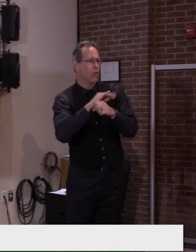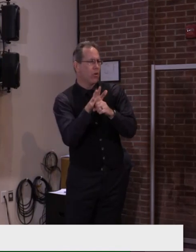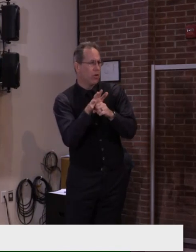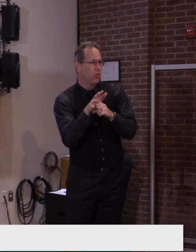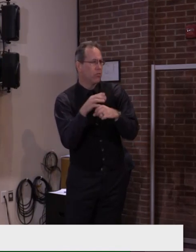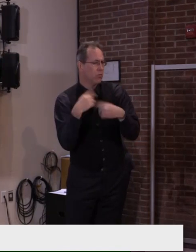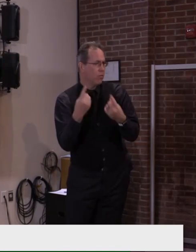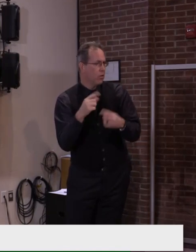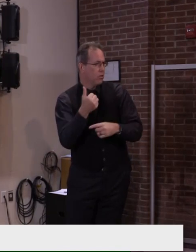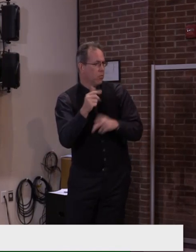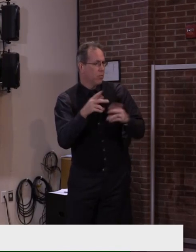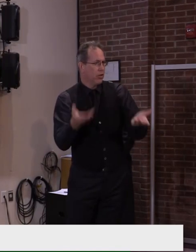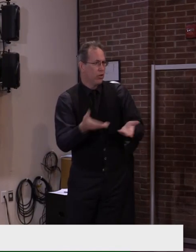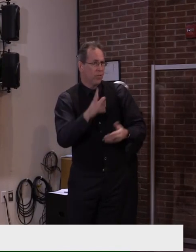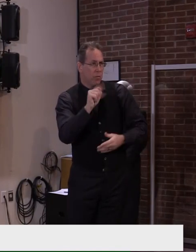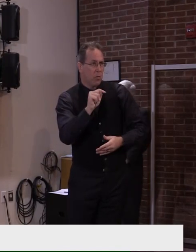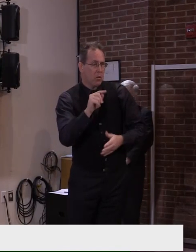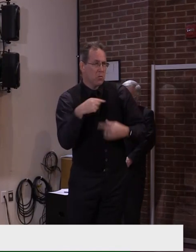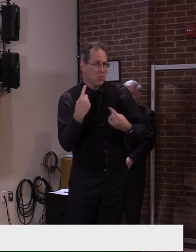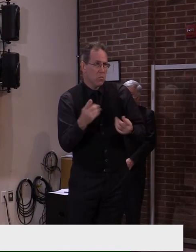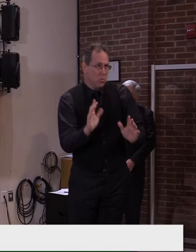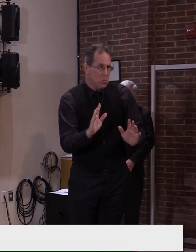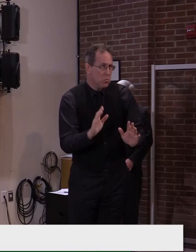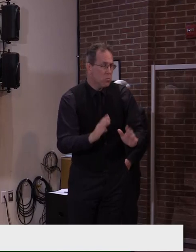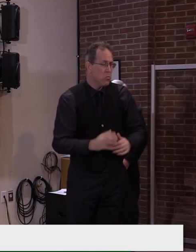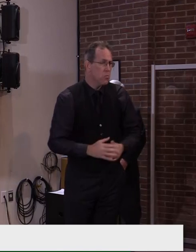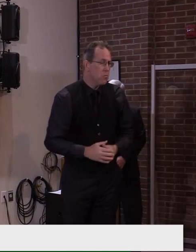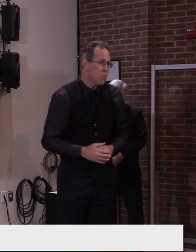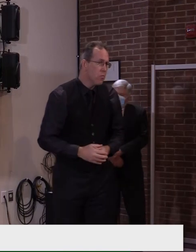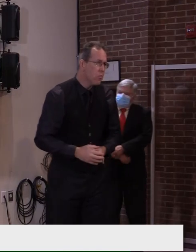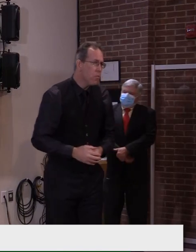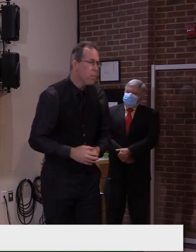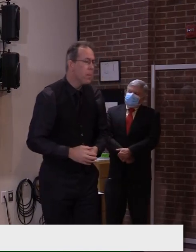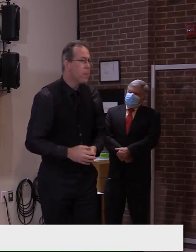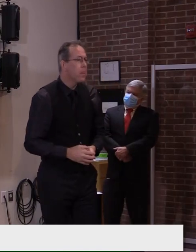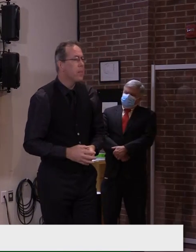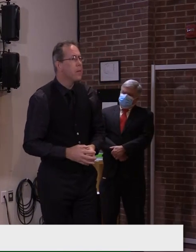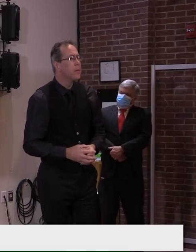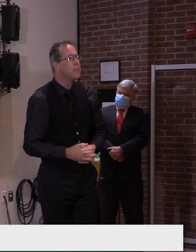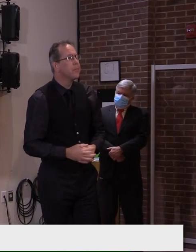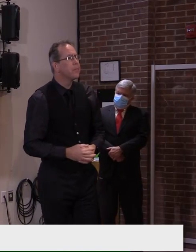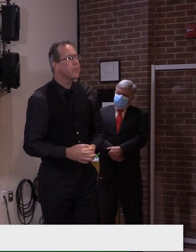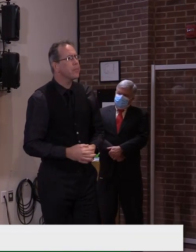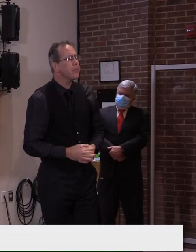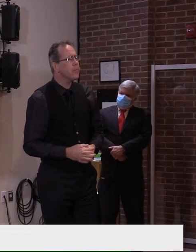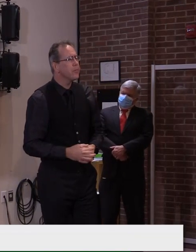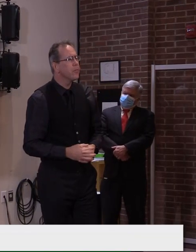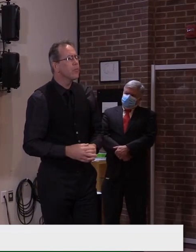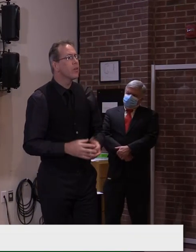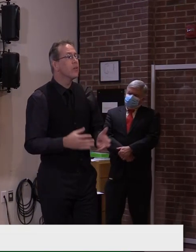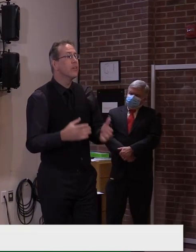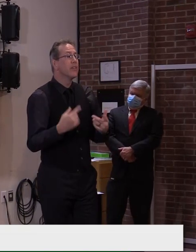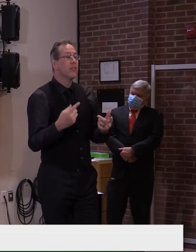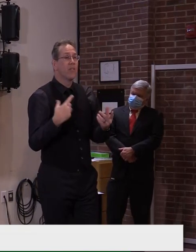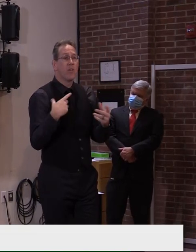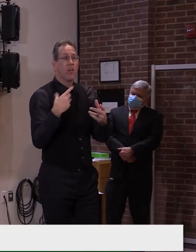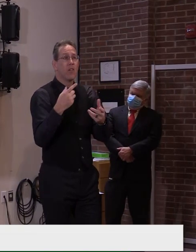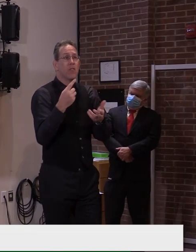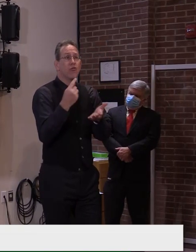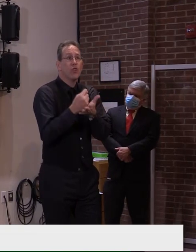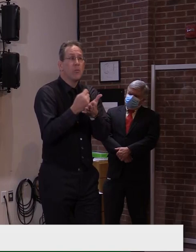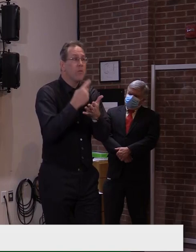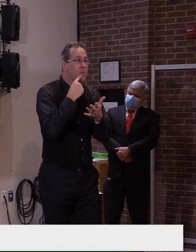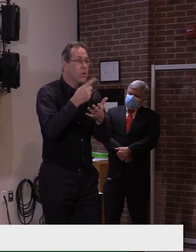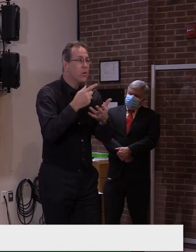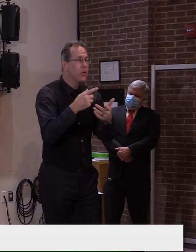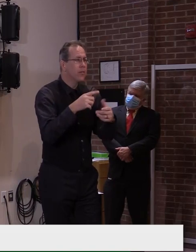the coronavirus that we have available right now is the monoclonal antibody treatment. And ideally, you would want to